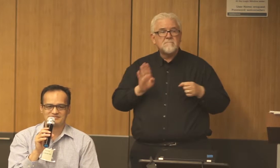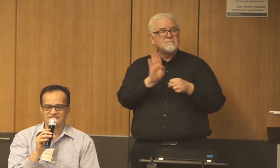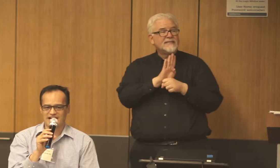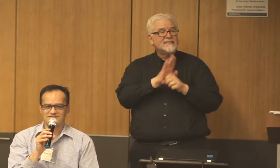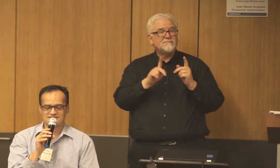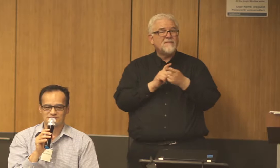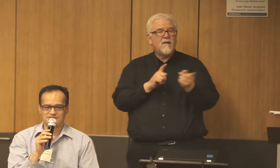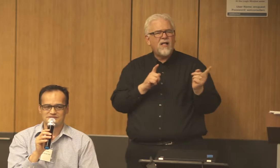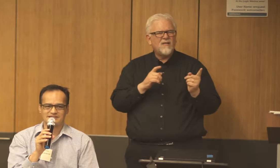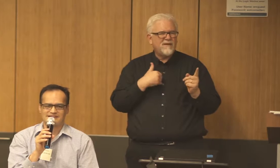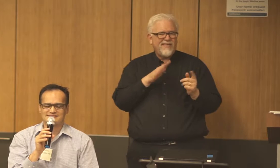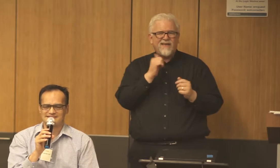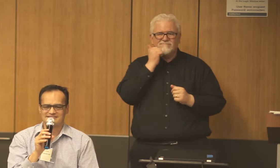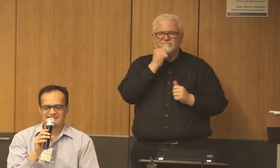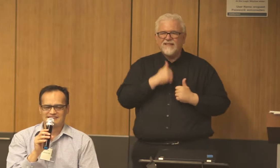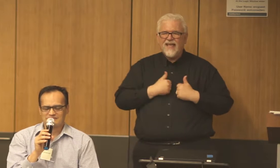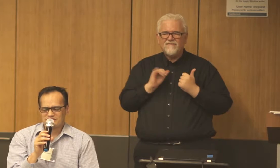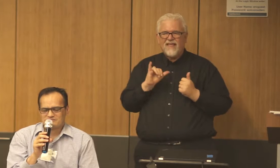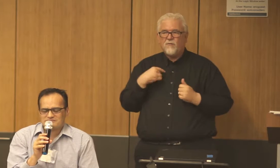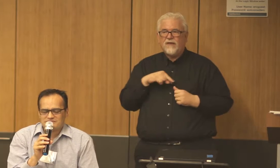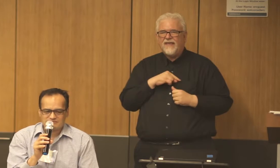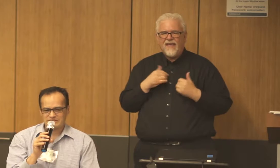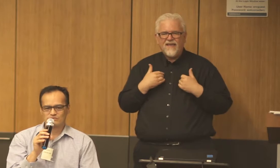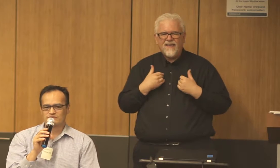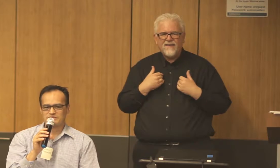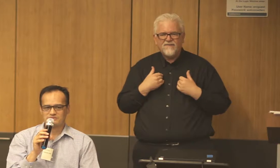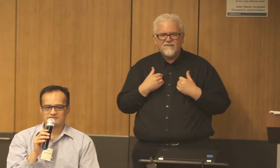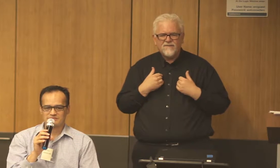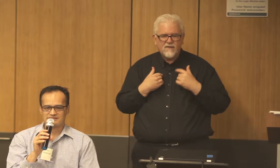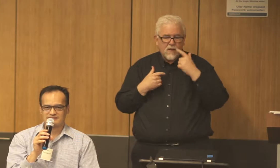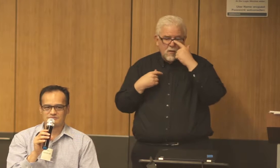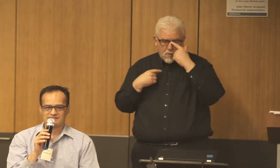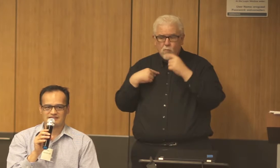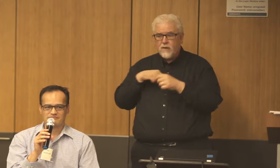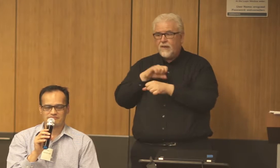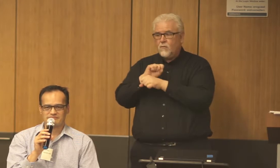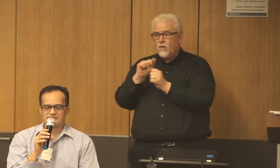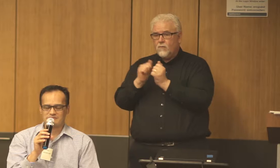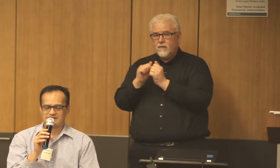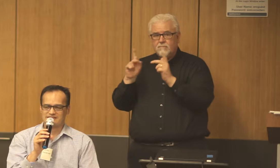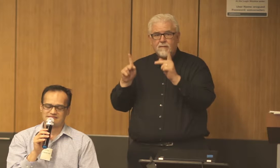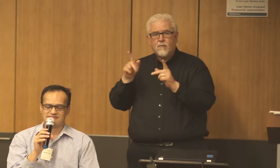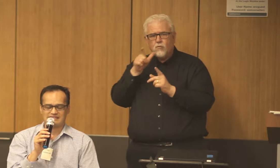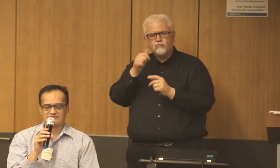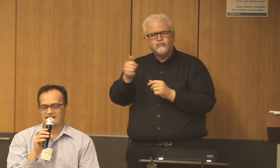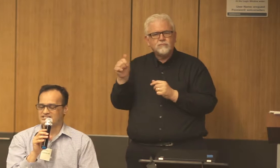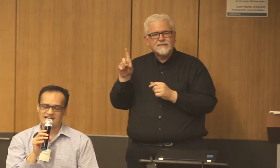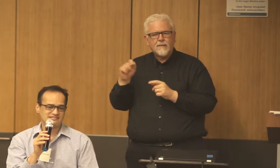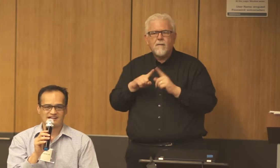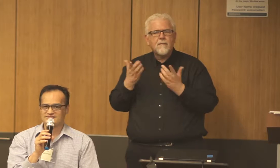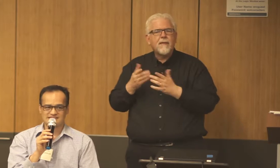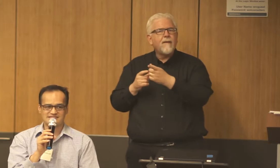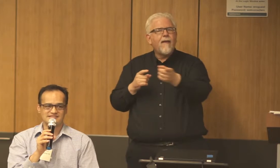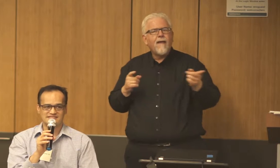have lives just like we do, and it's not. We work with people with disabilities, but maybe they never got a